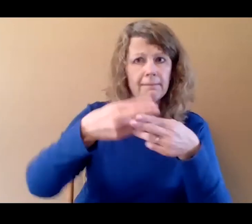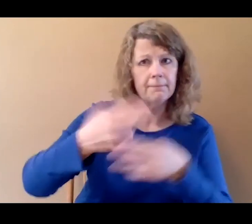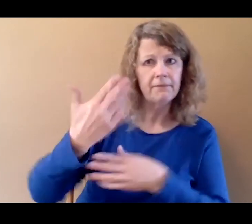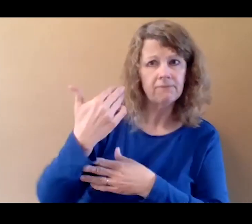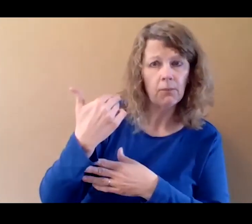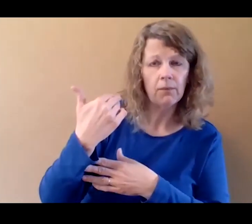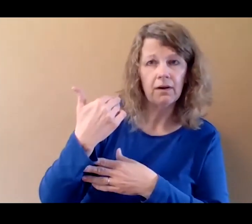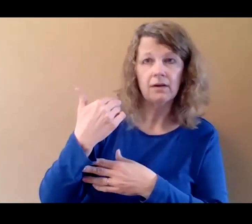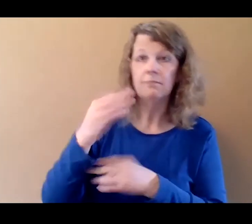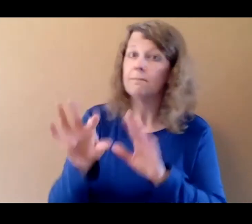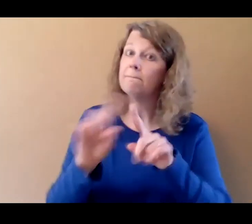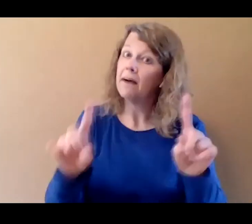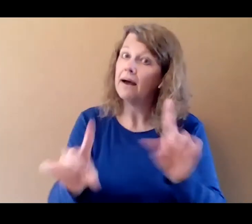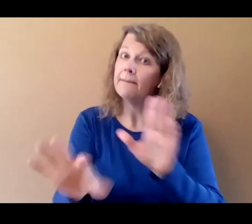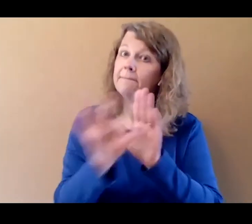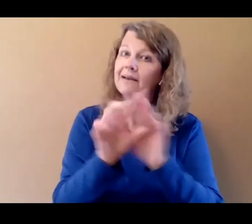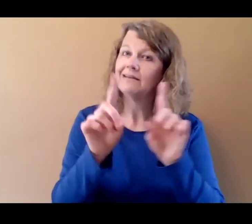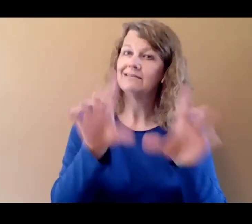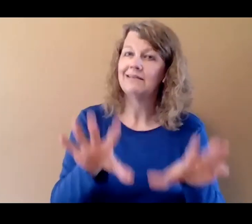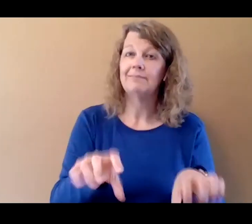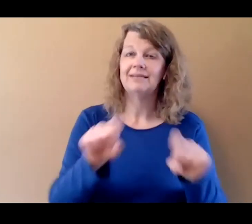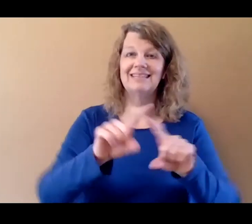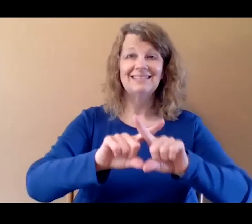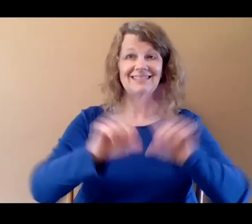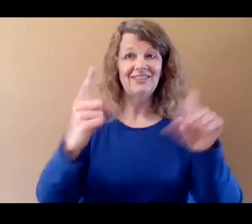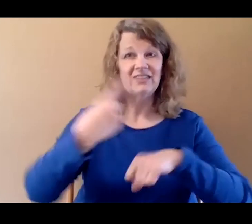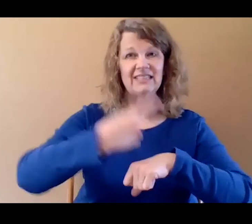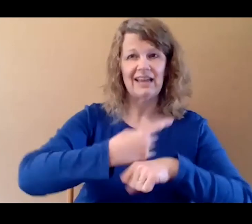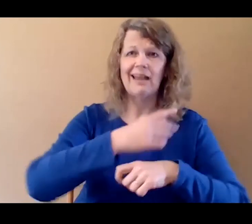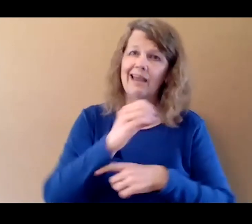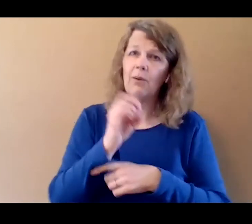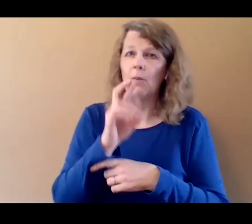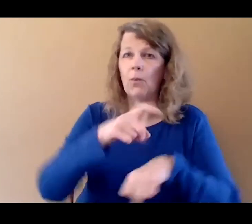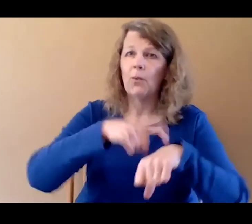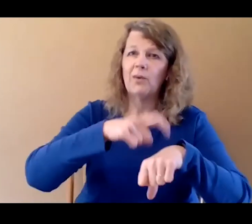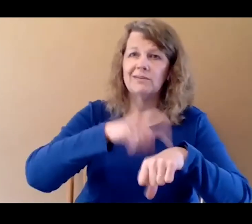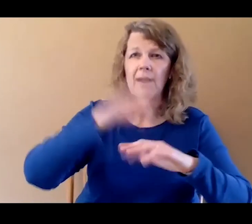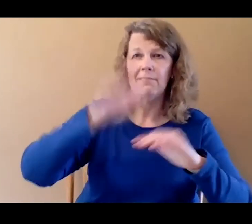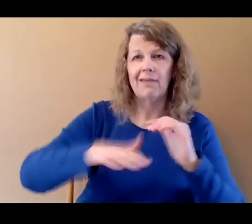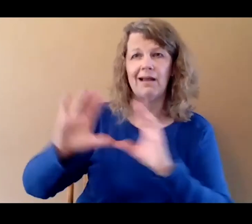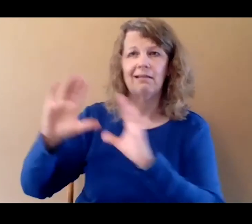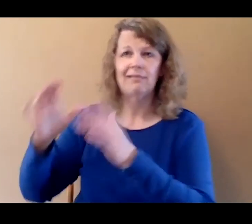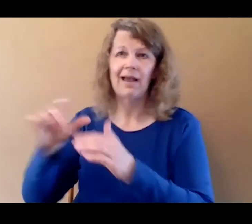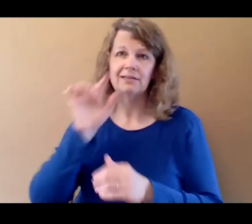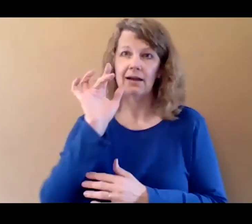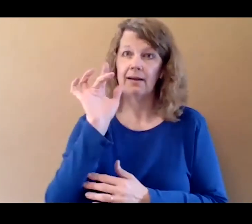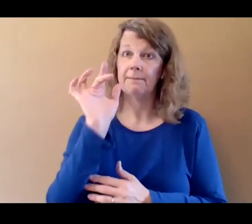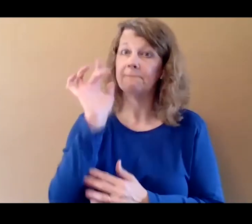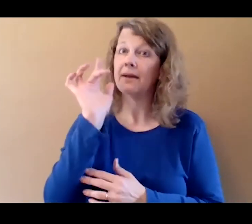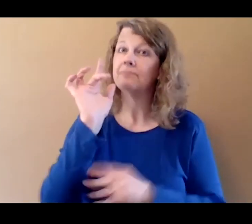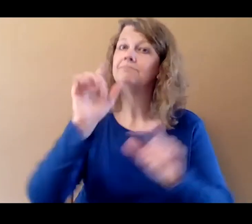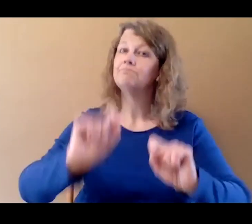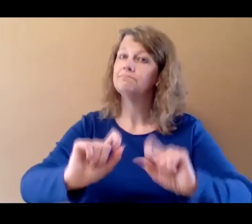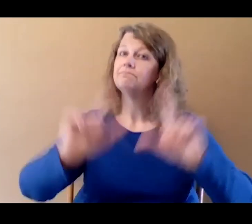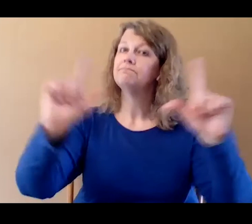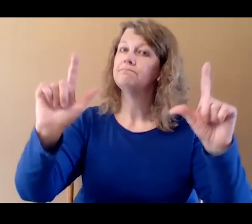mentioned before. You simply choose the Exams Taken on a Different Day and/or Time than the Rest of the Class button.